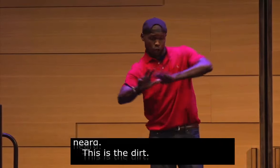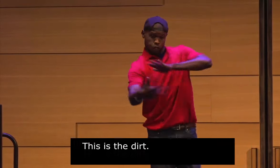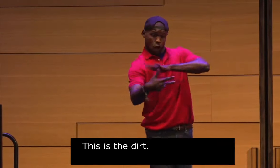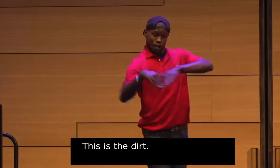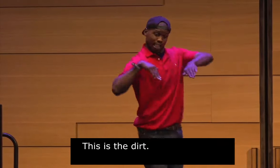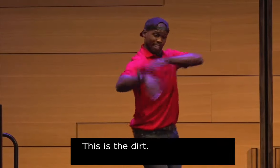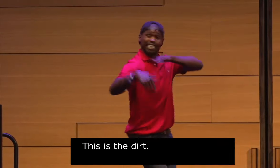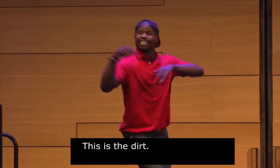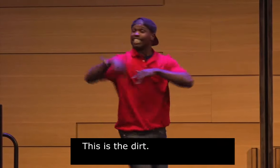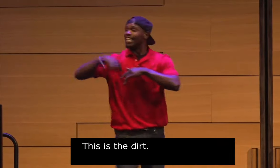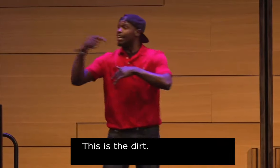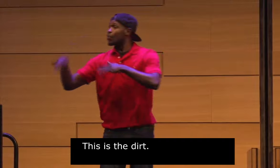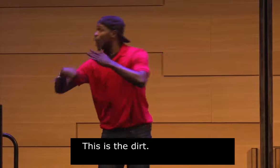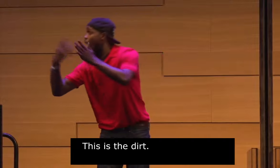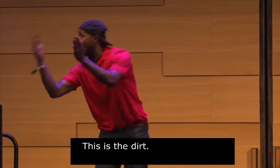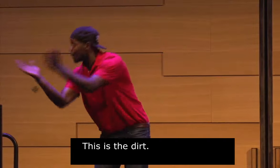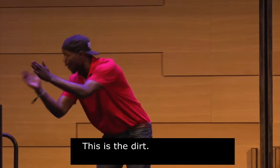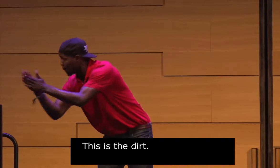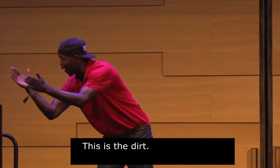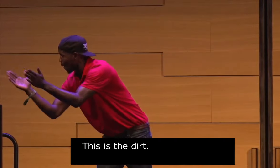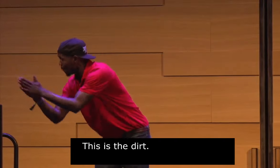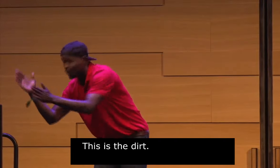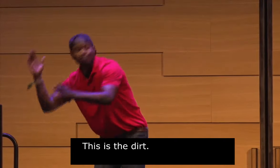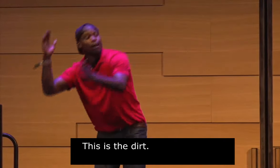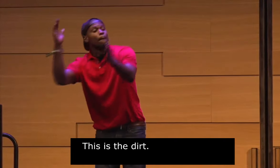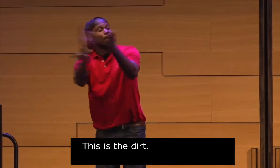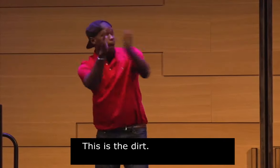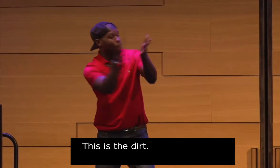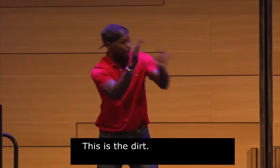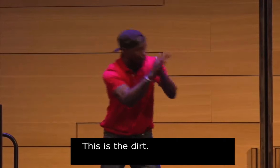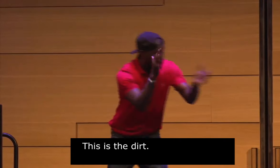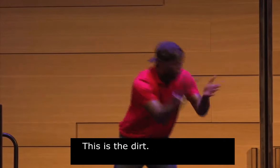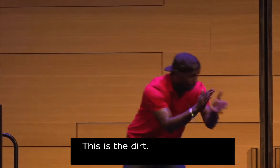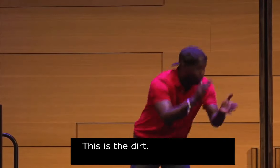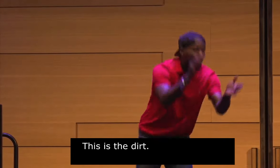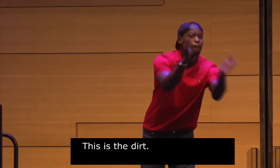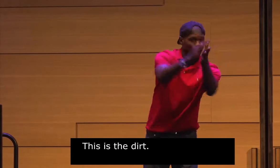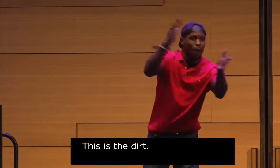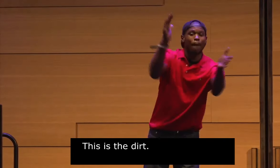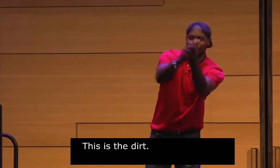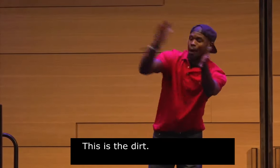third. This is a